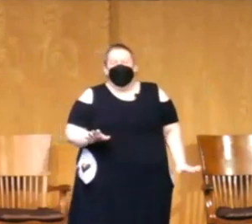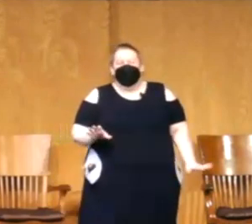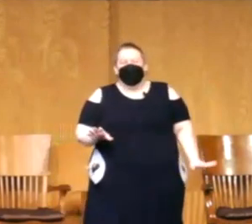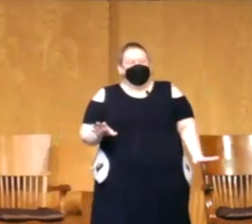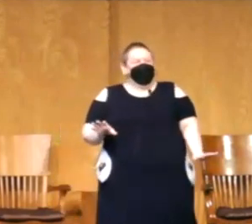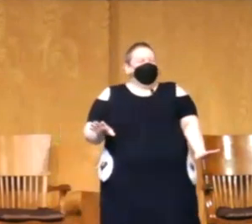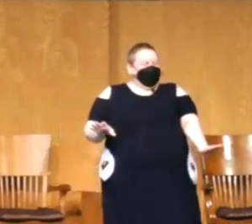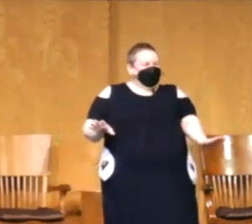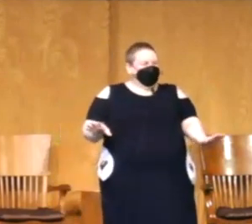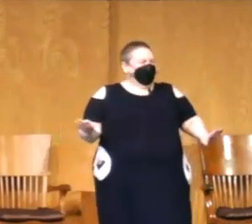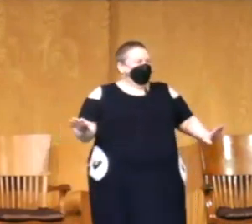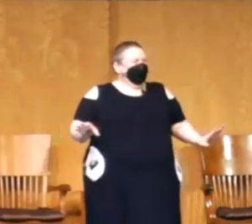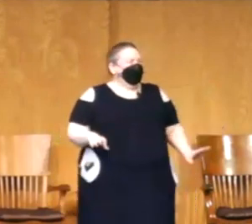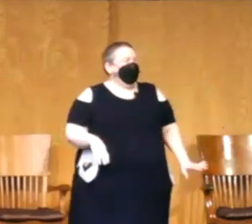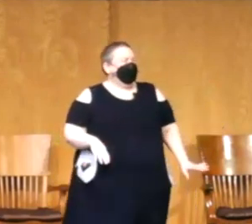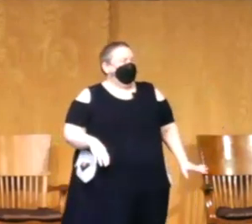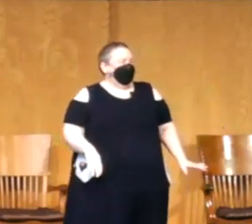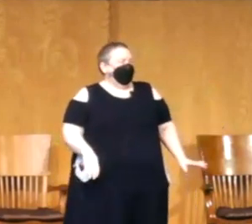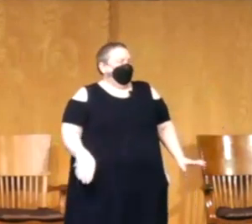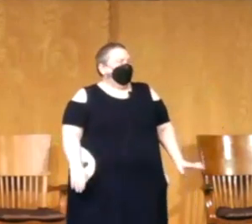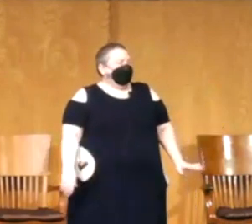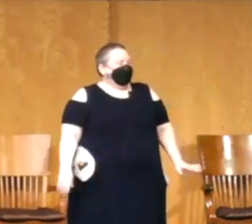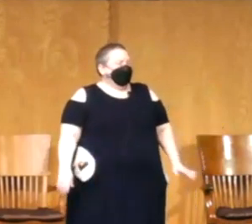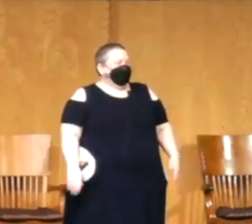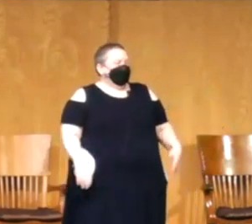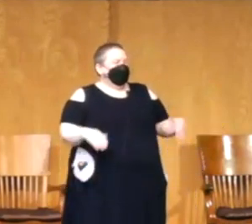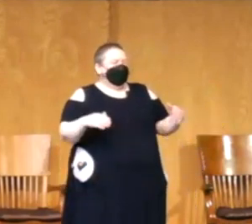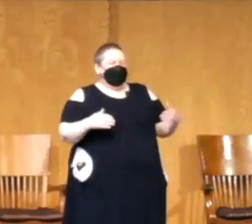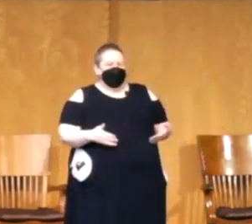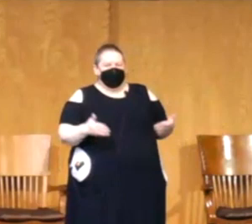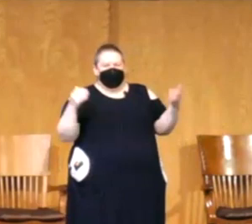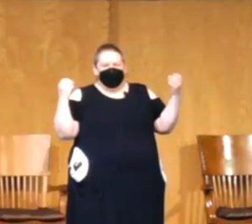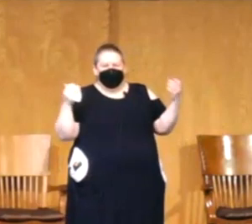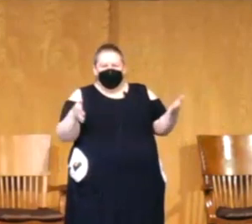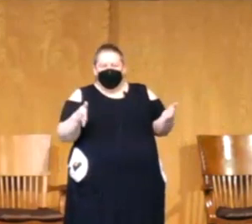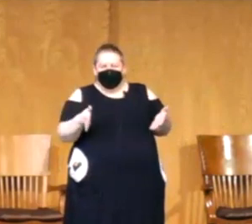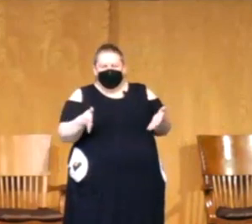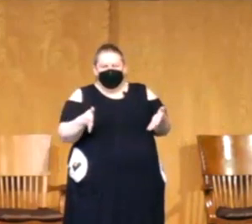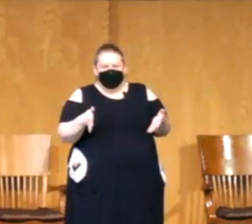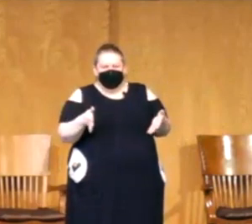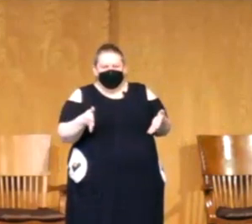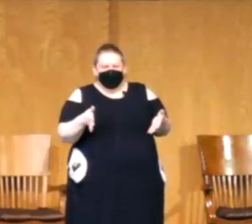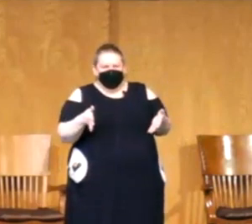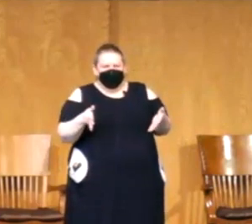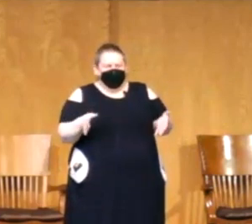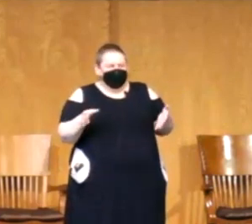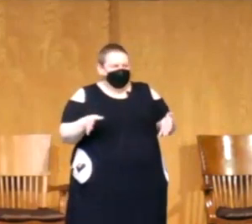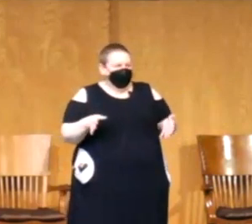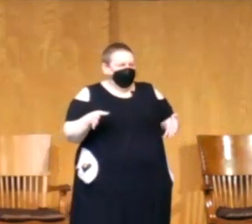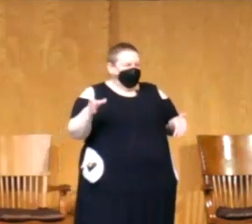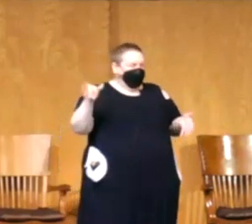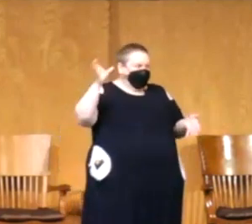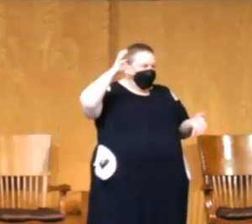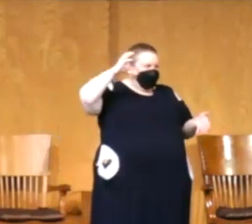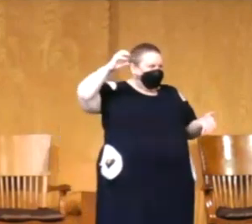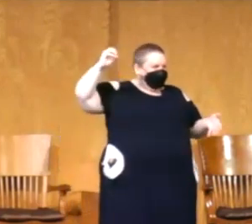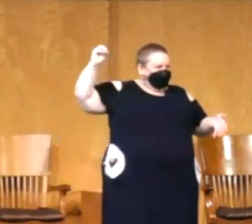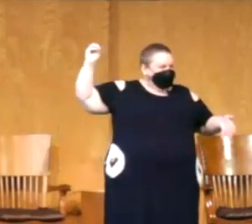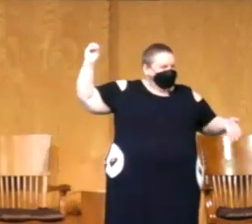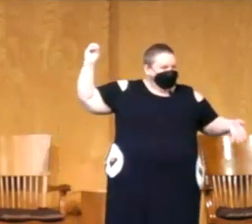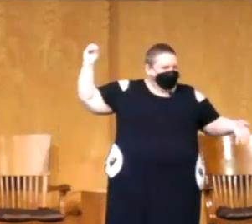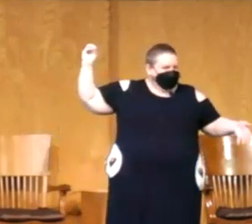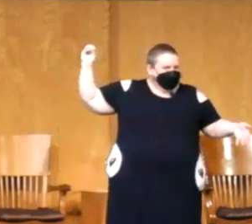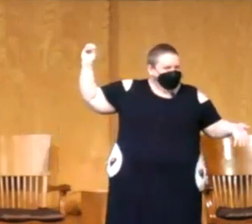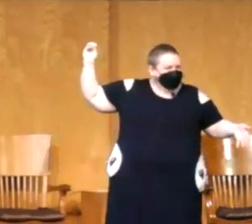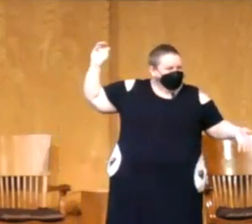who remembers a few years ago when someone took Taco Bell to court for their slogan,